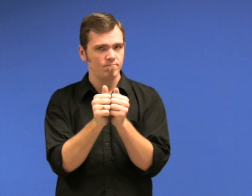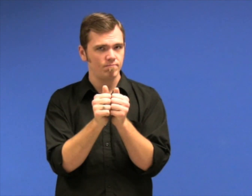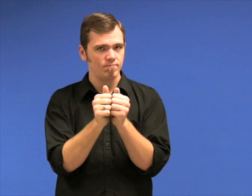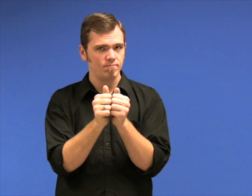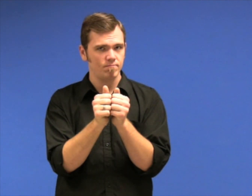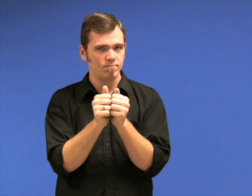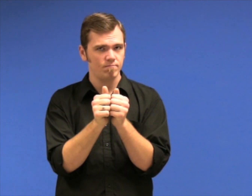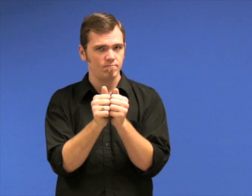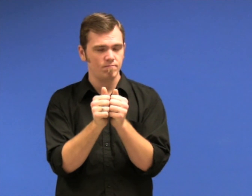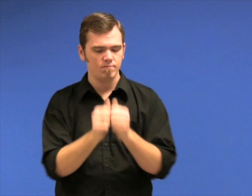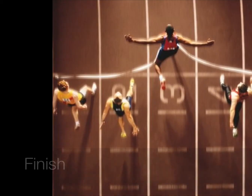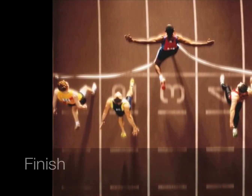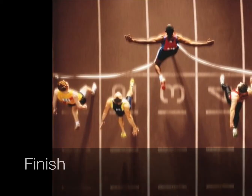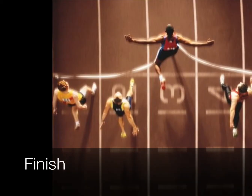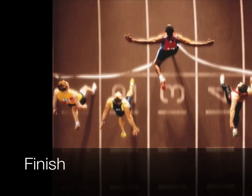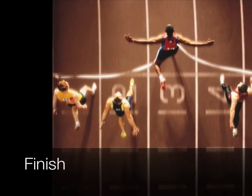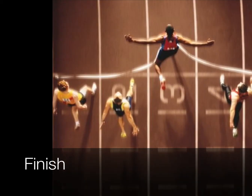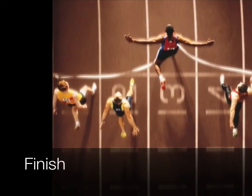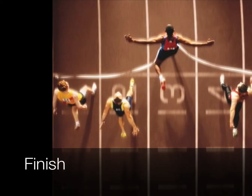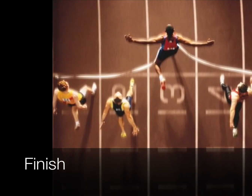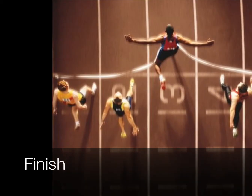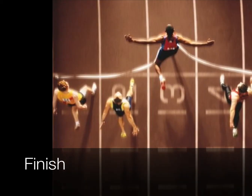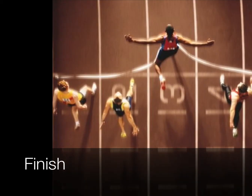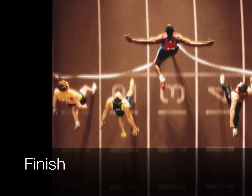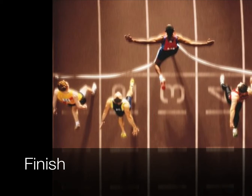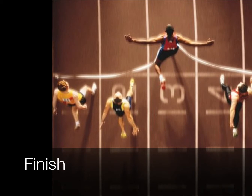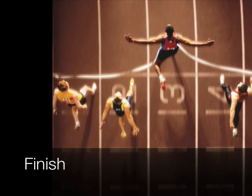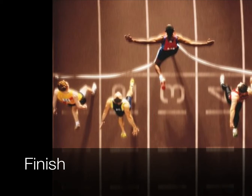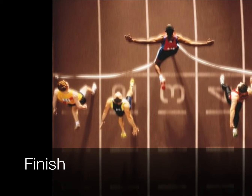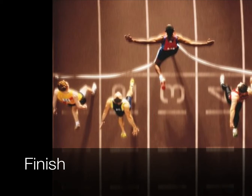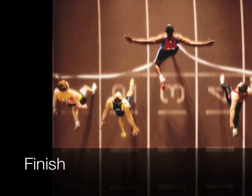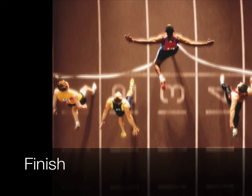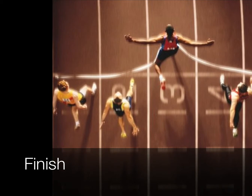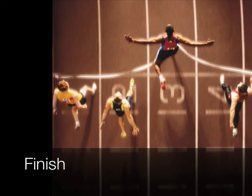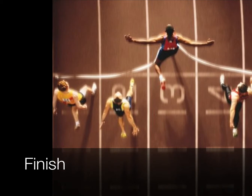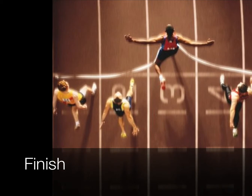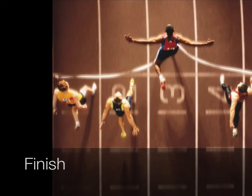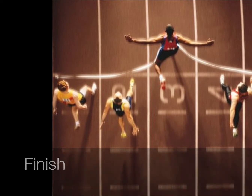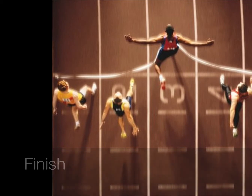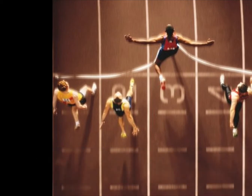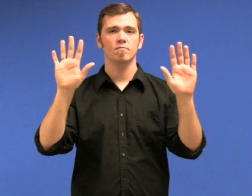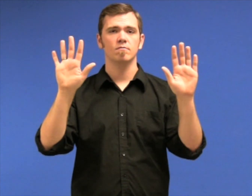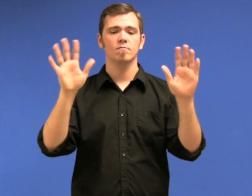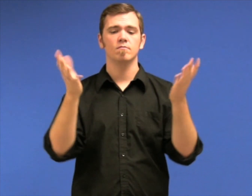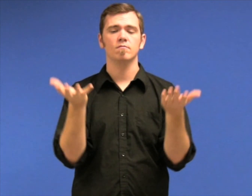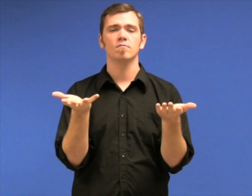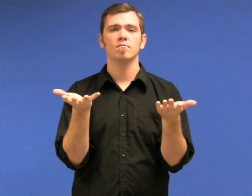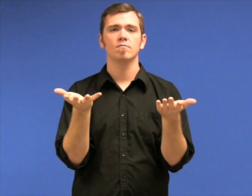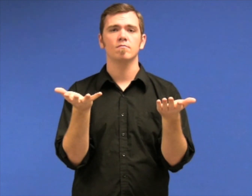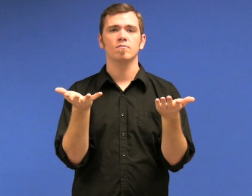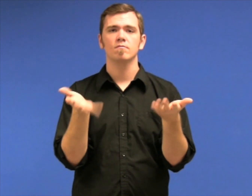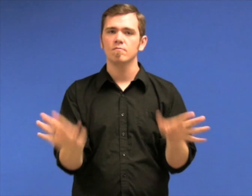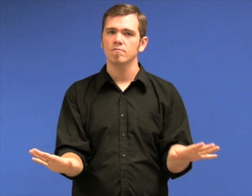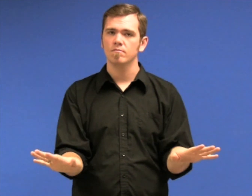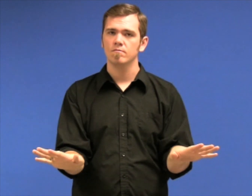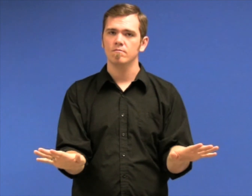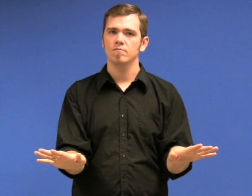Together. All right, now the sign for finish. There's a lot of ways to use finish, but here's the sign, finish.